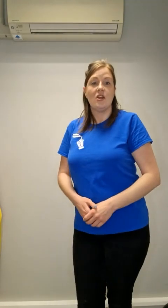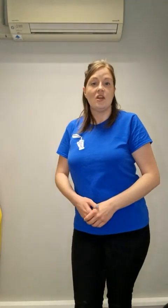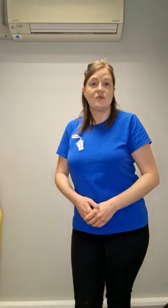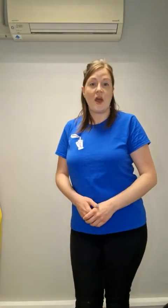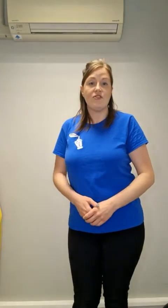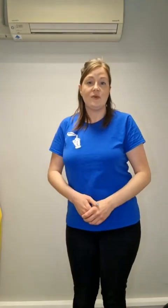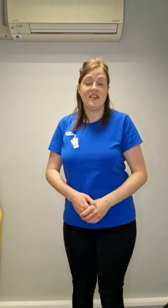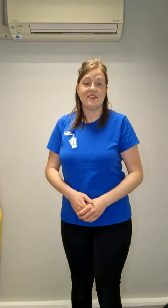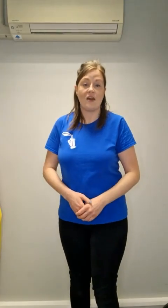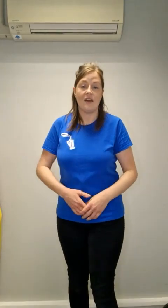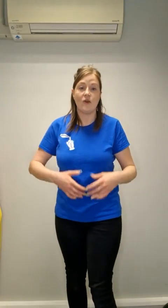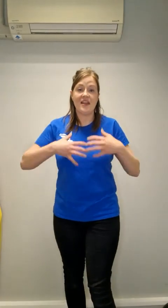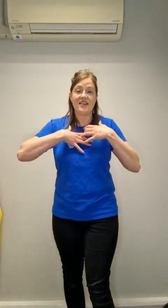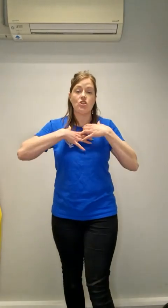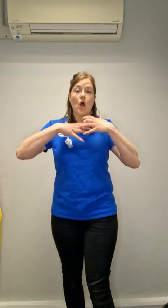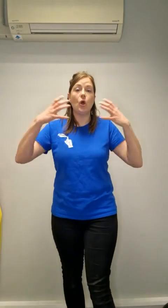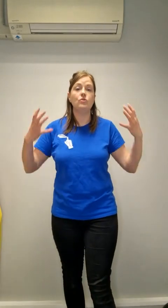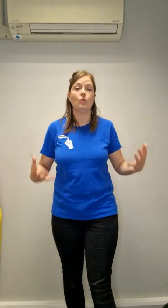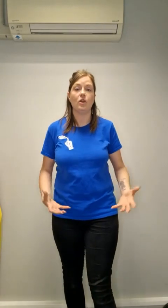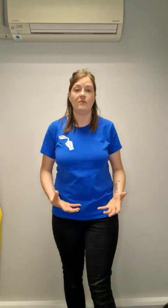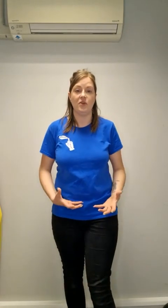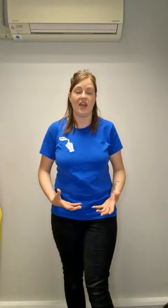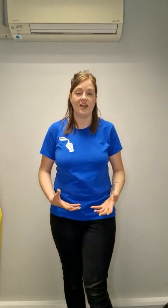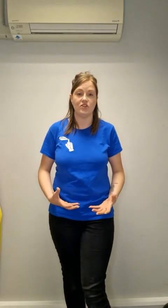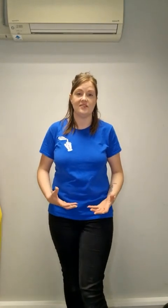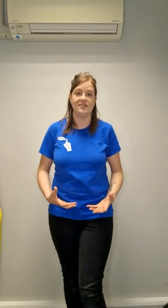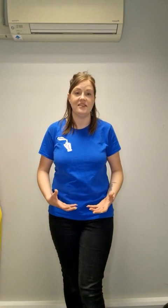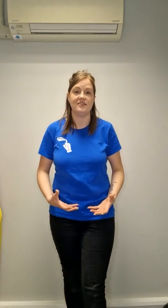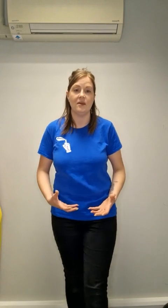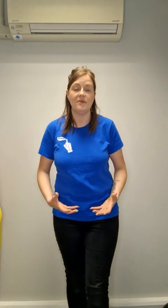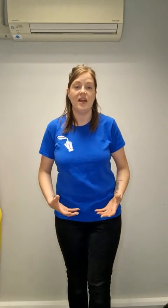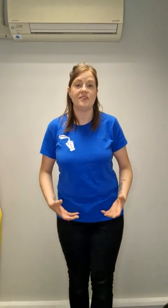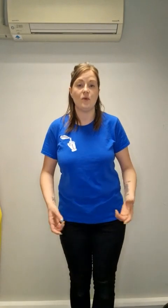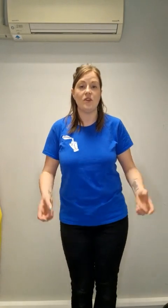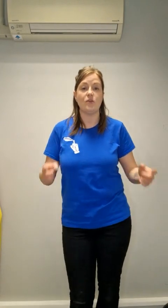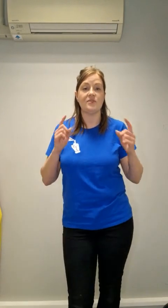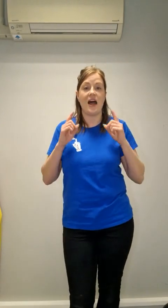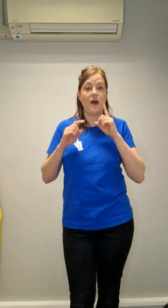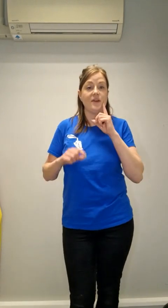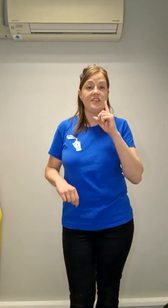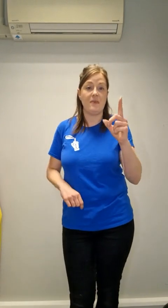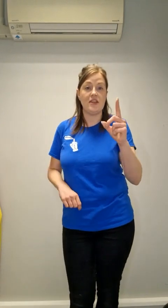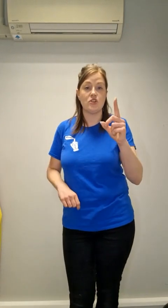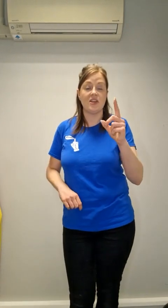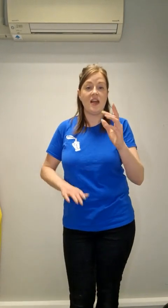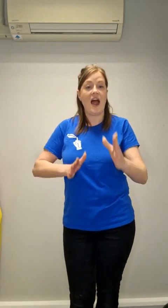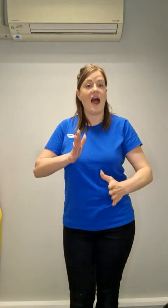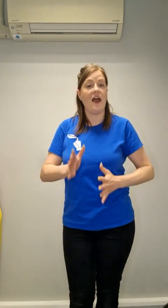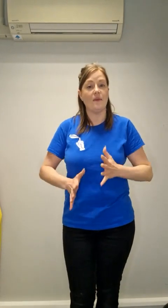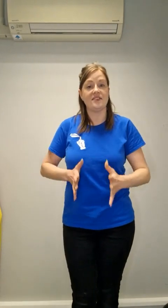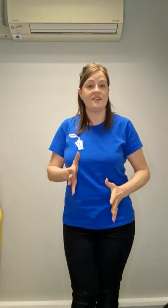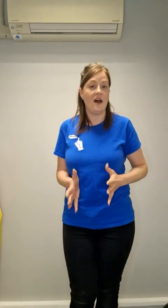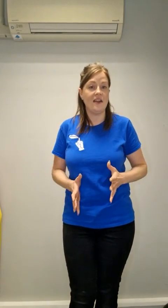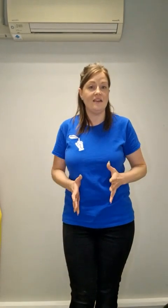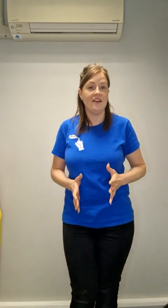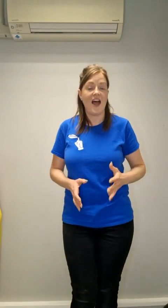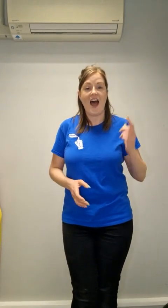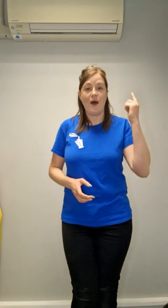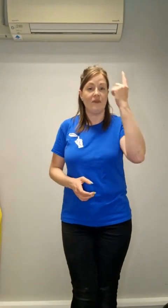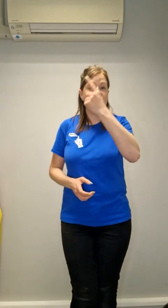It's worth noting that Signalong is a total communication system. So we use our speech and our sign, our